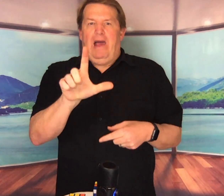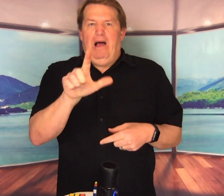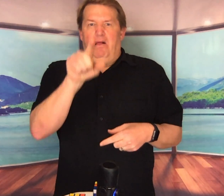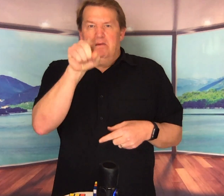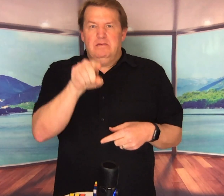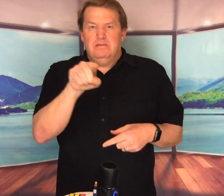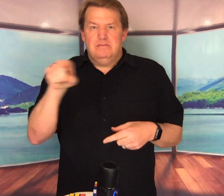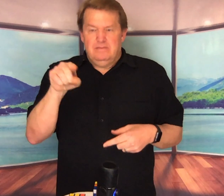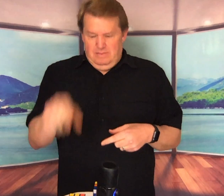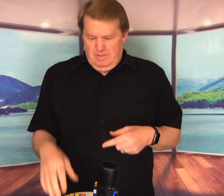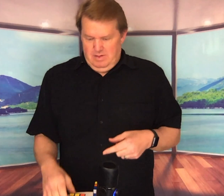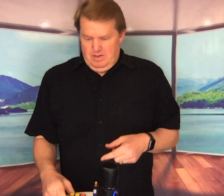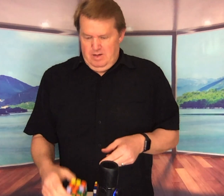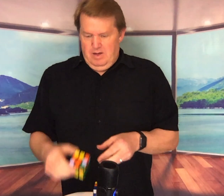L.